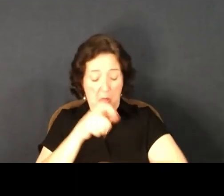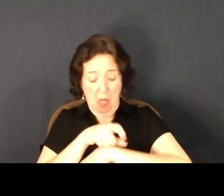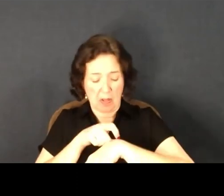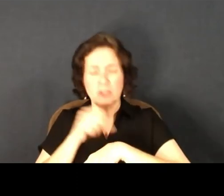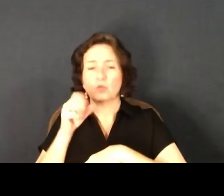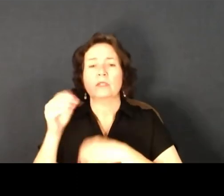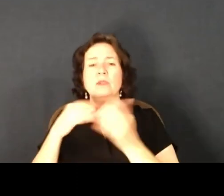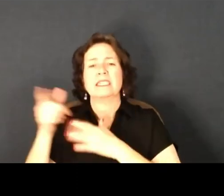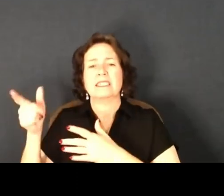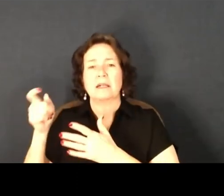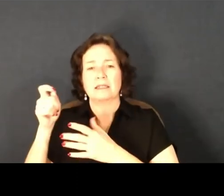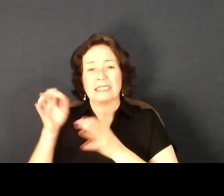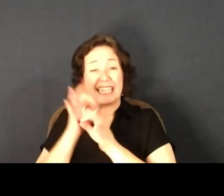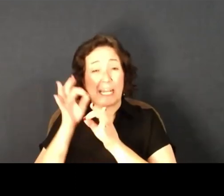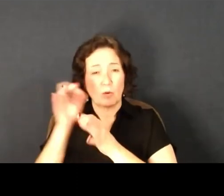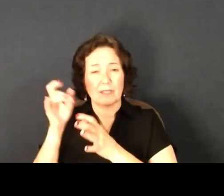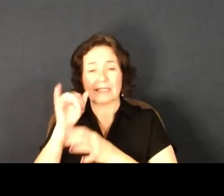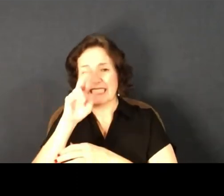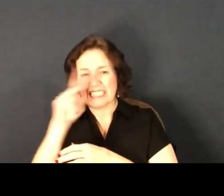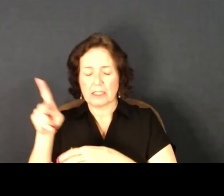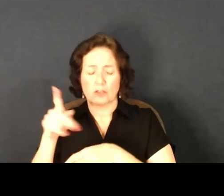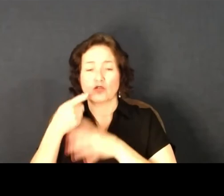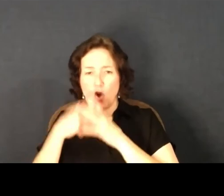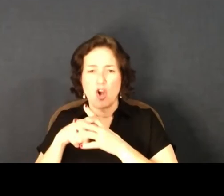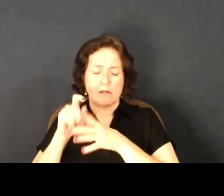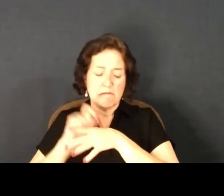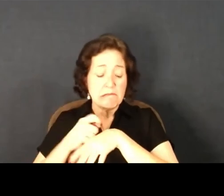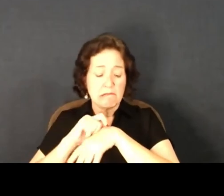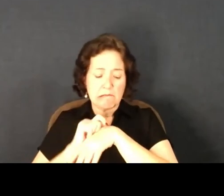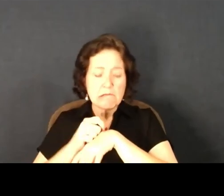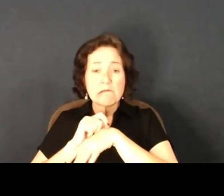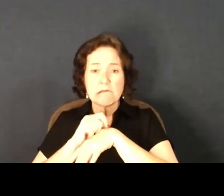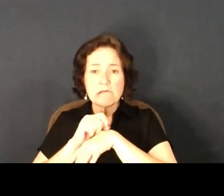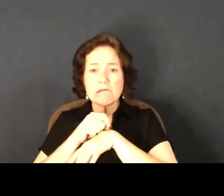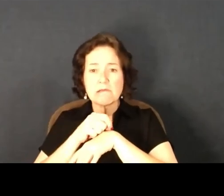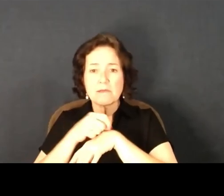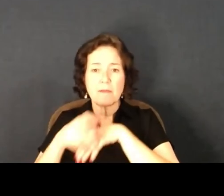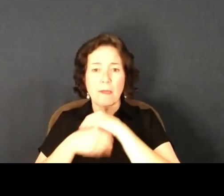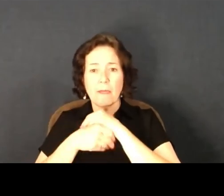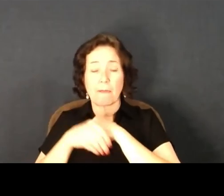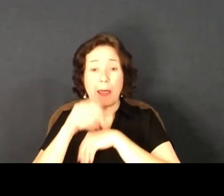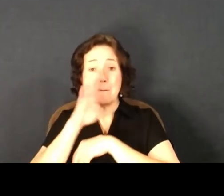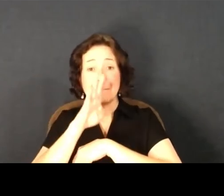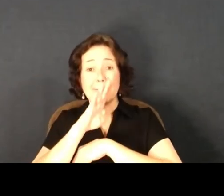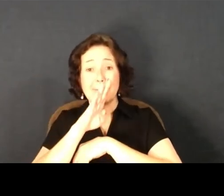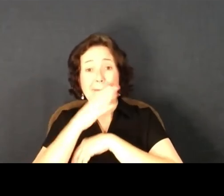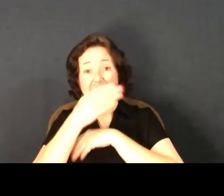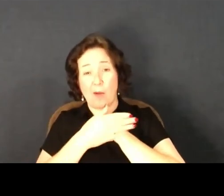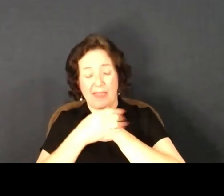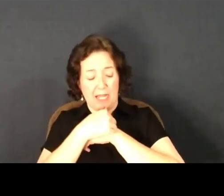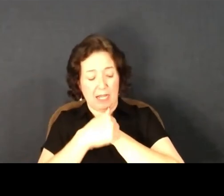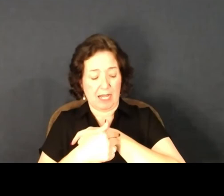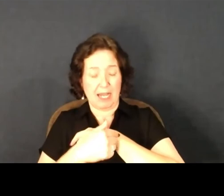needle. And he got the ink, and he started working, and he added a B-O onto the end. Now he just got